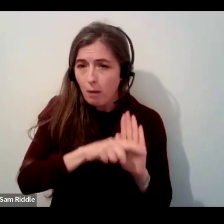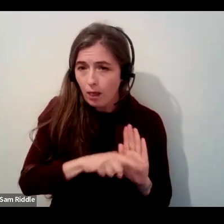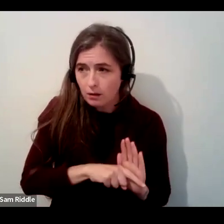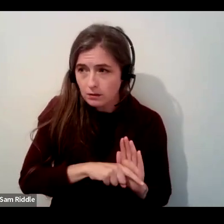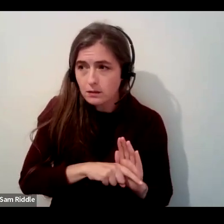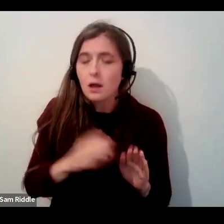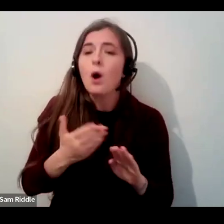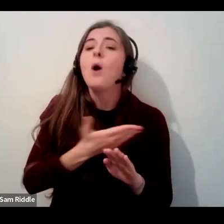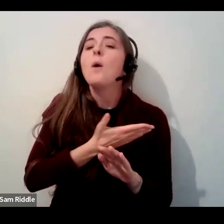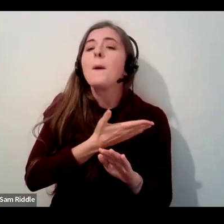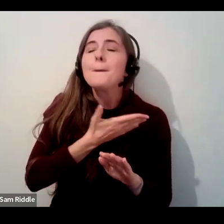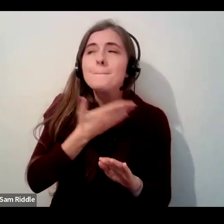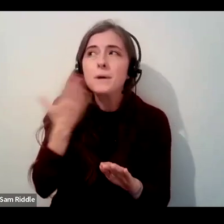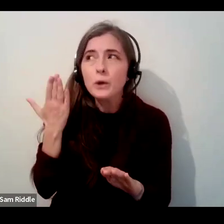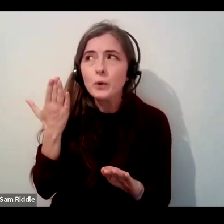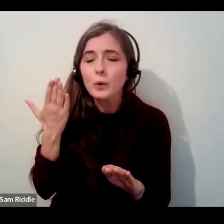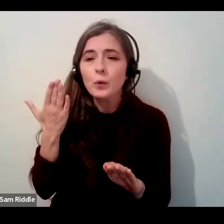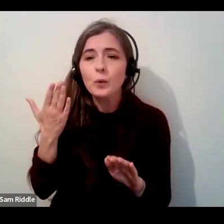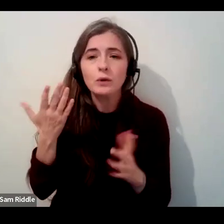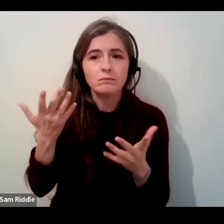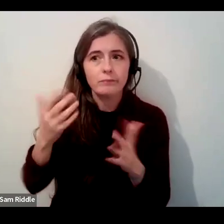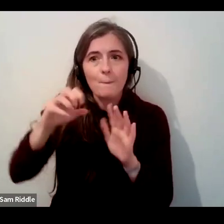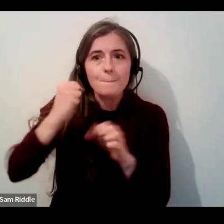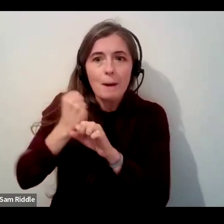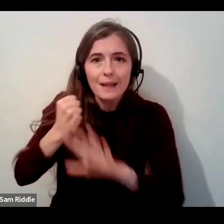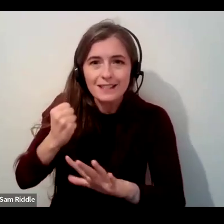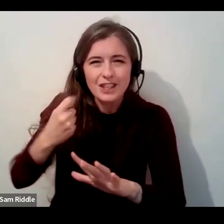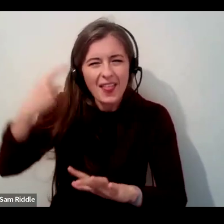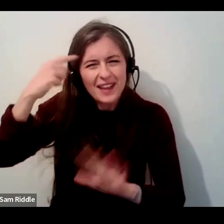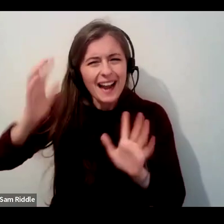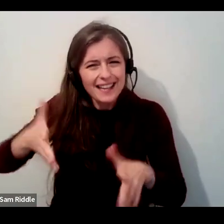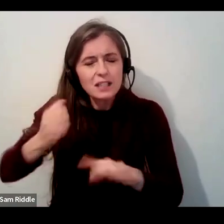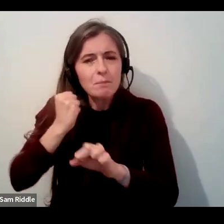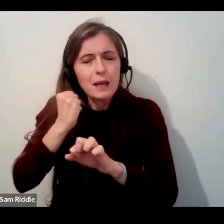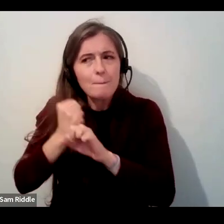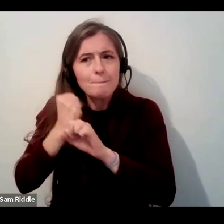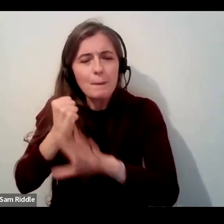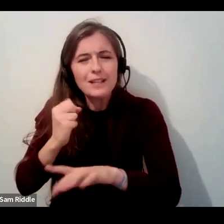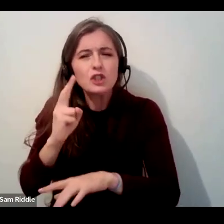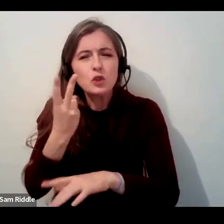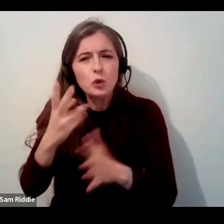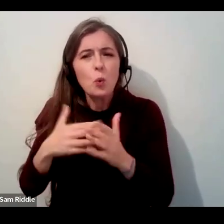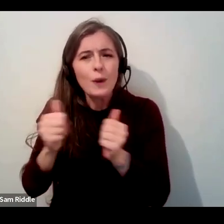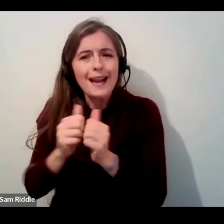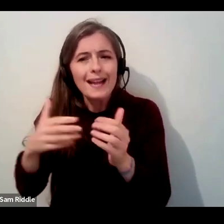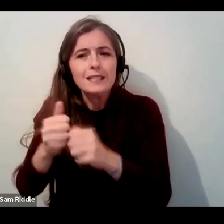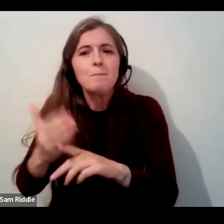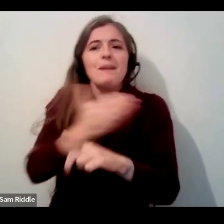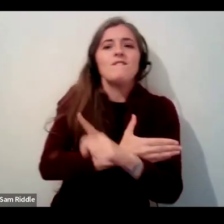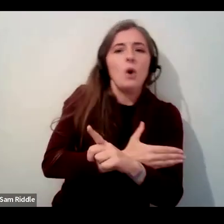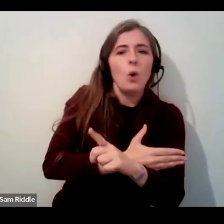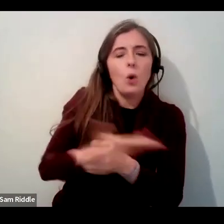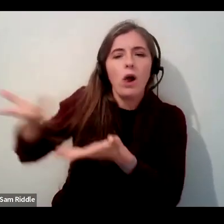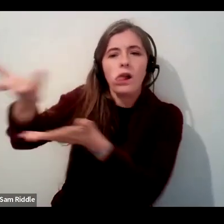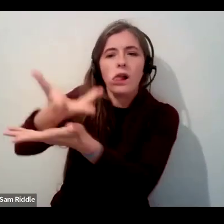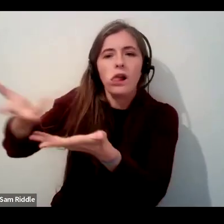to be published. I think it's 2 weeks or 2 weekends before you have to have 2 weekends before you